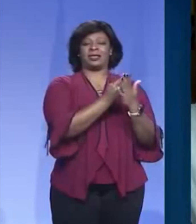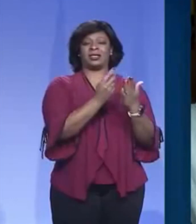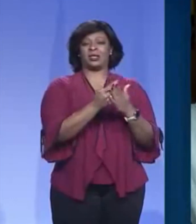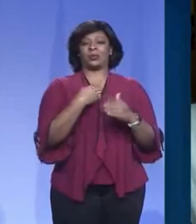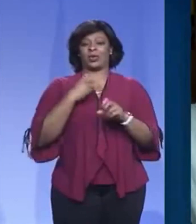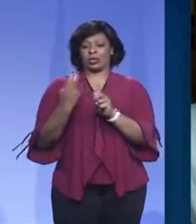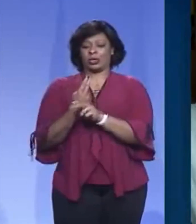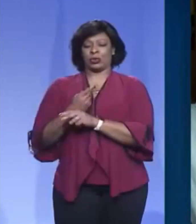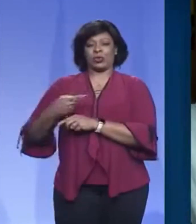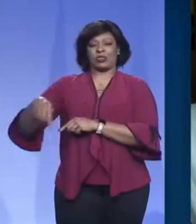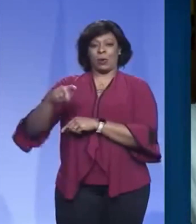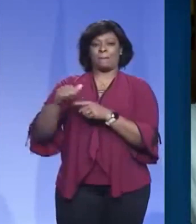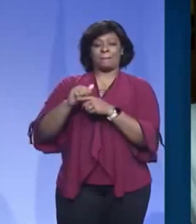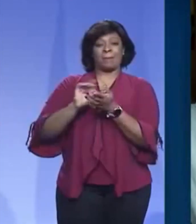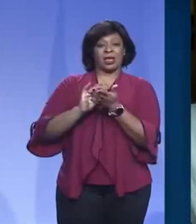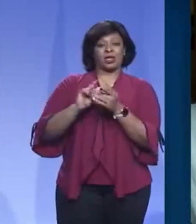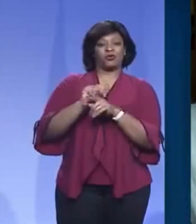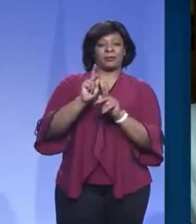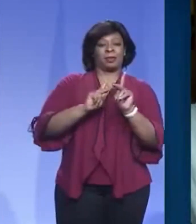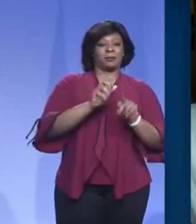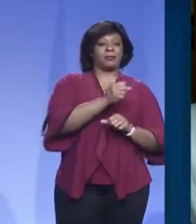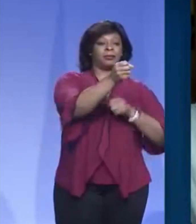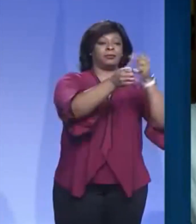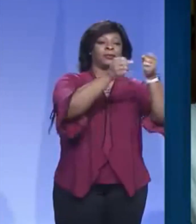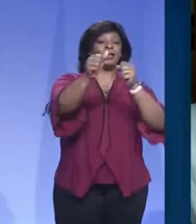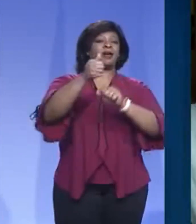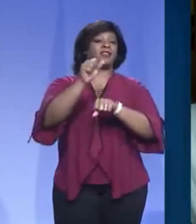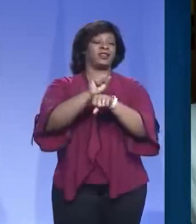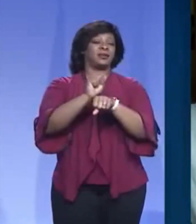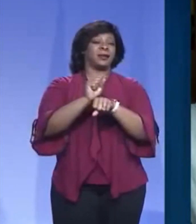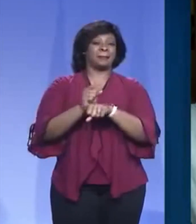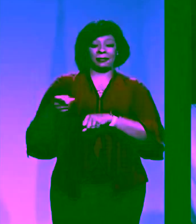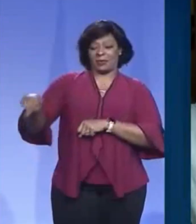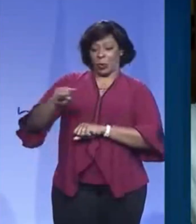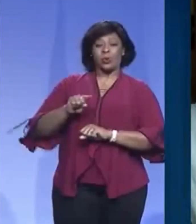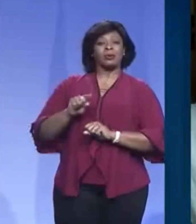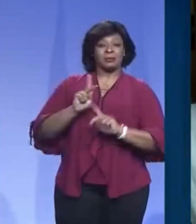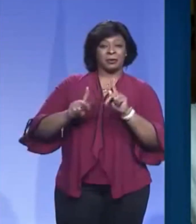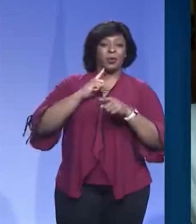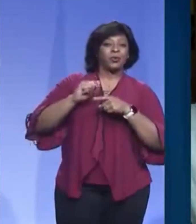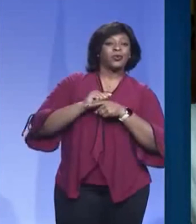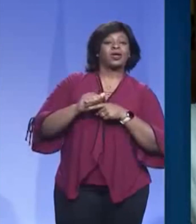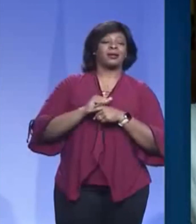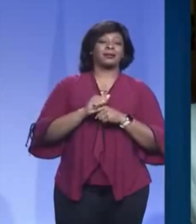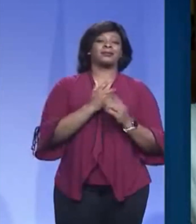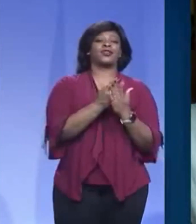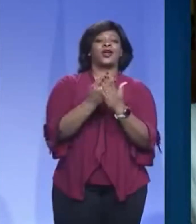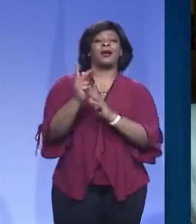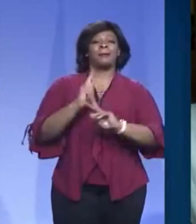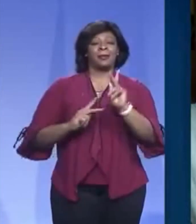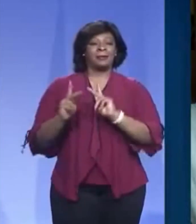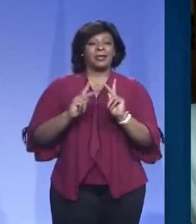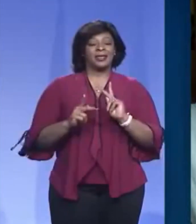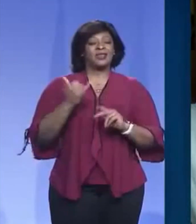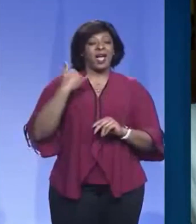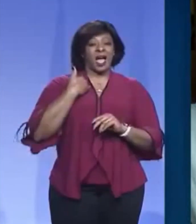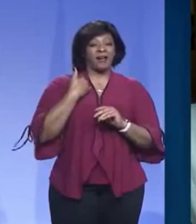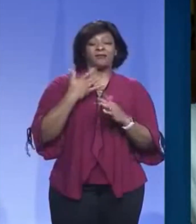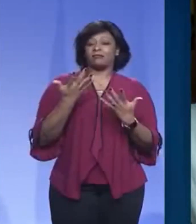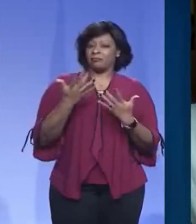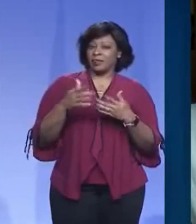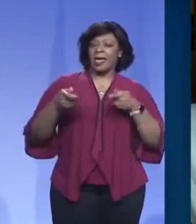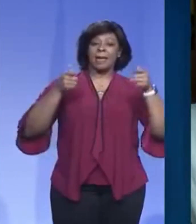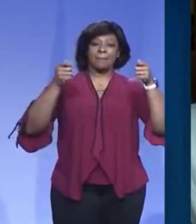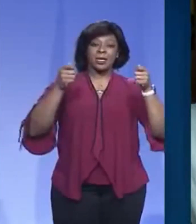can use those medically trained people in other roles to take care of patients. Similarly, if you have administrative skills and would like